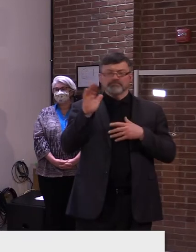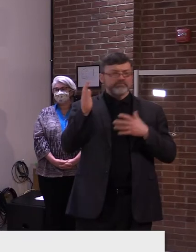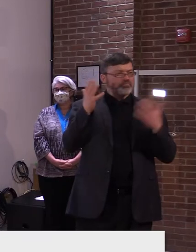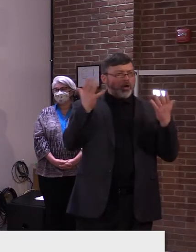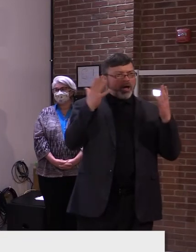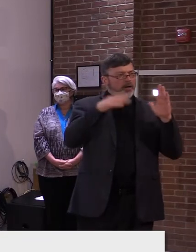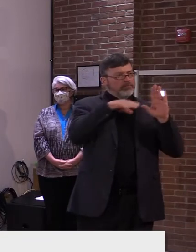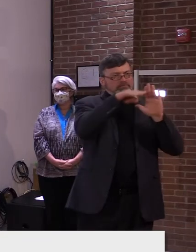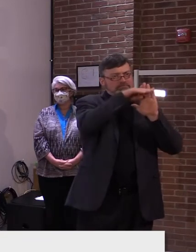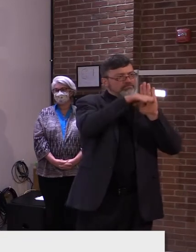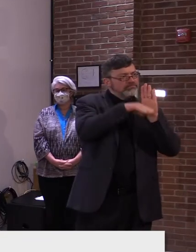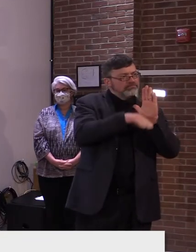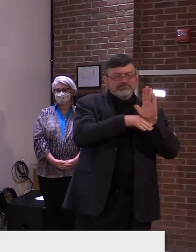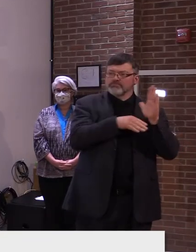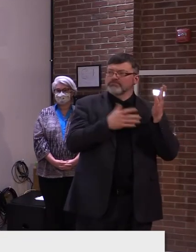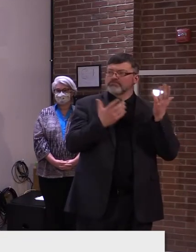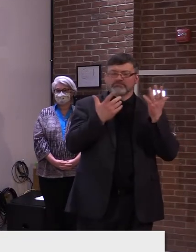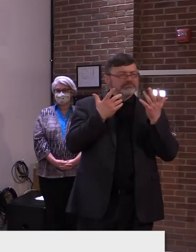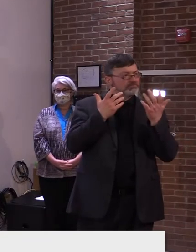Michelle Levine.